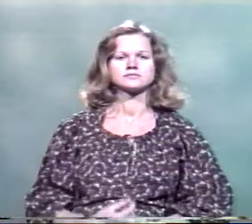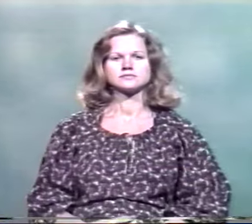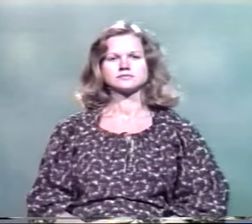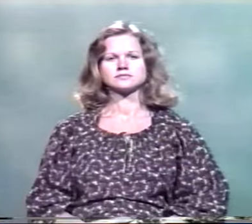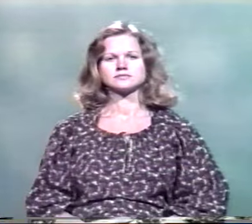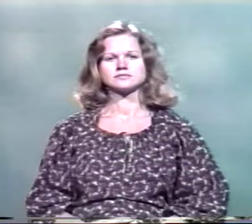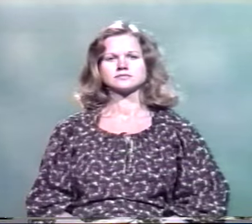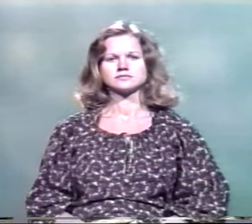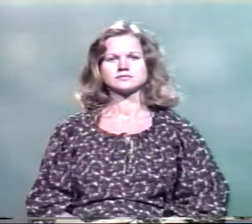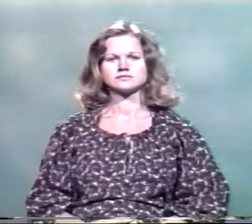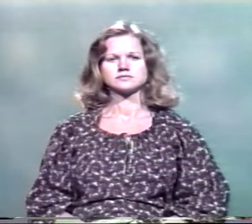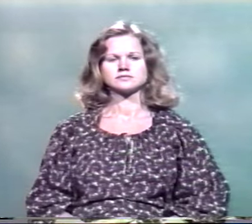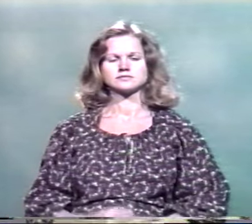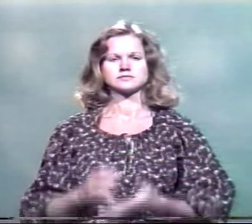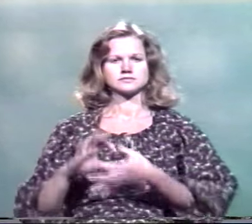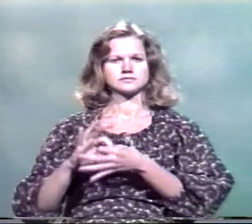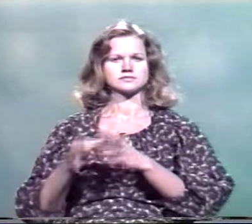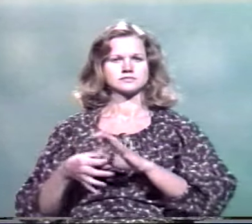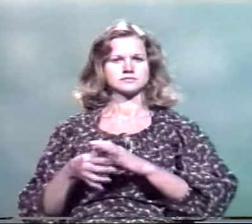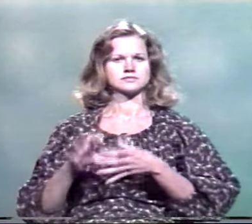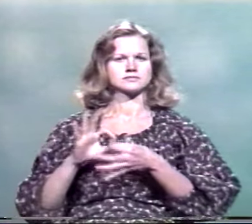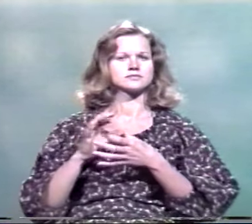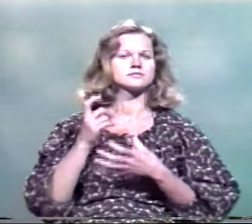To put a chain on a dog's neck.